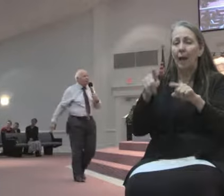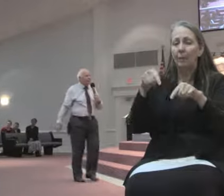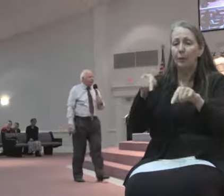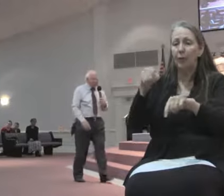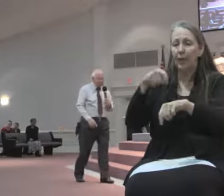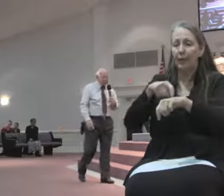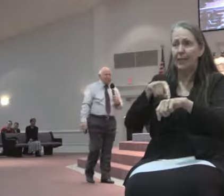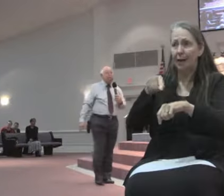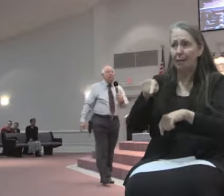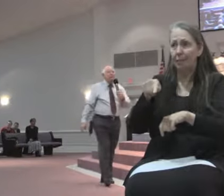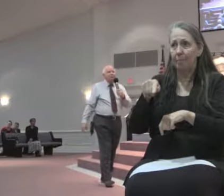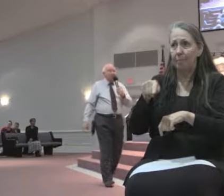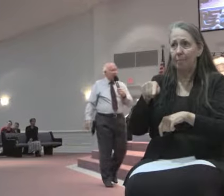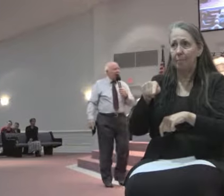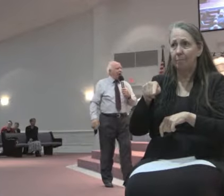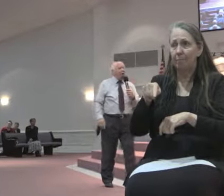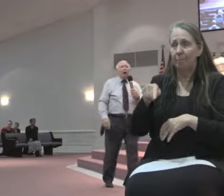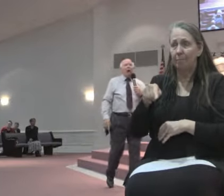of time.